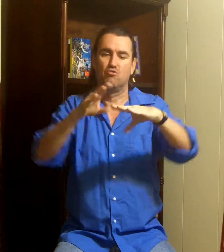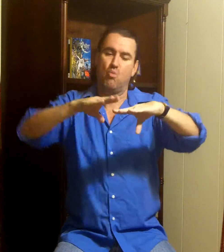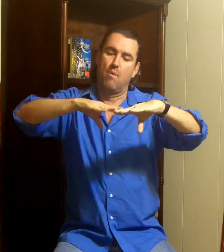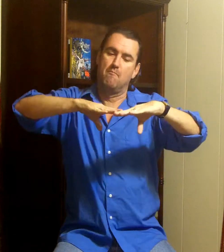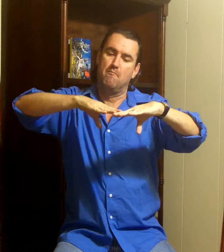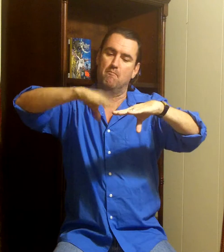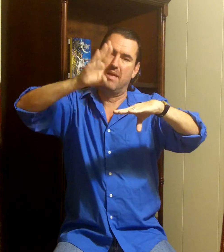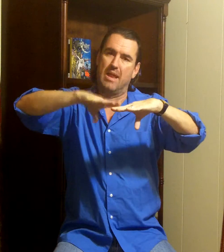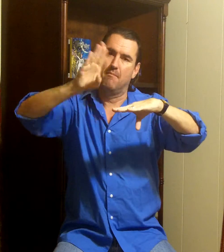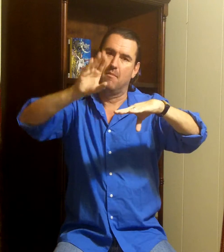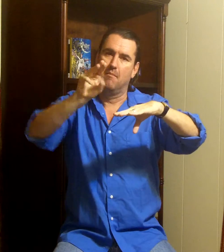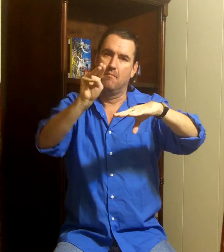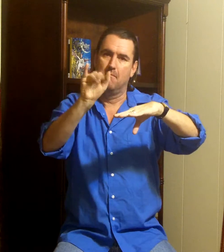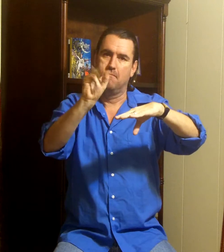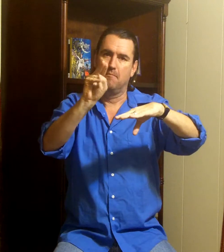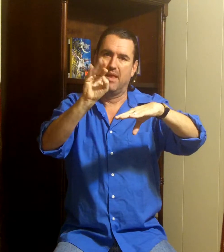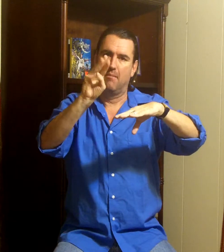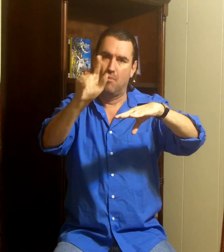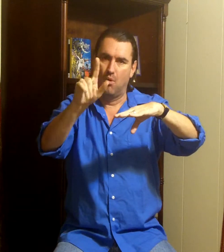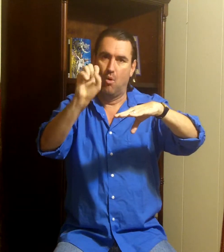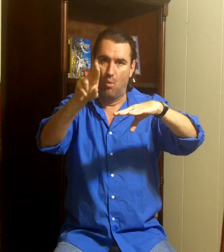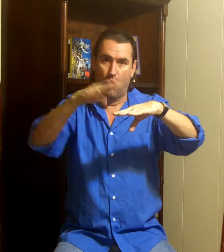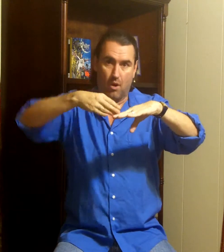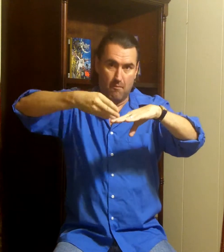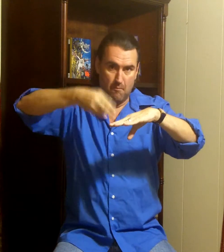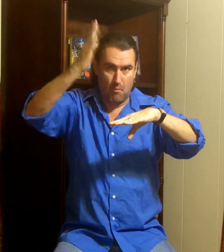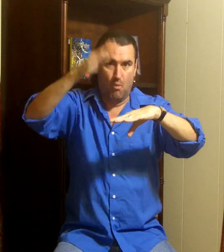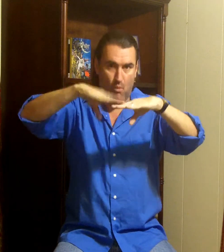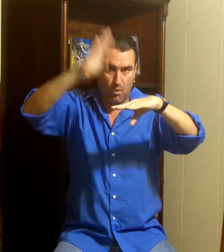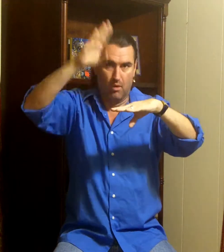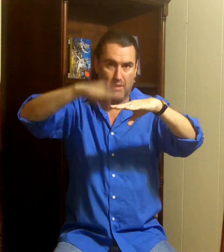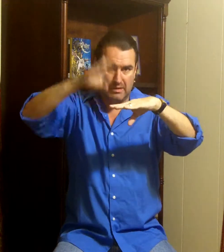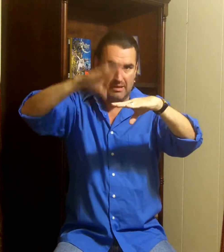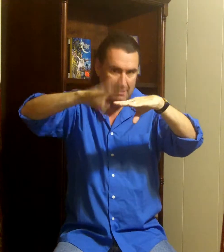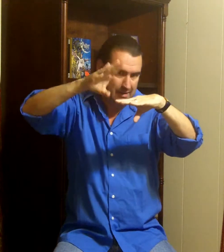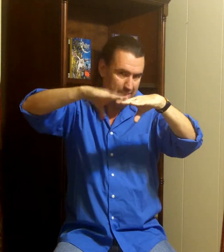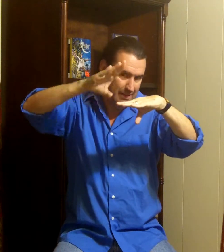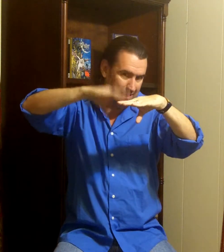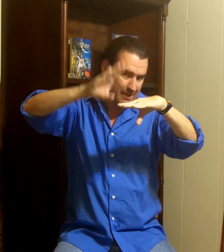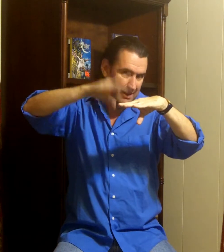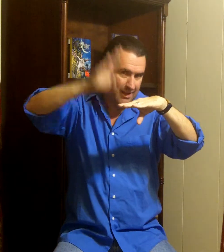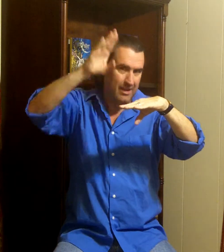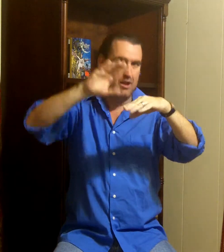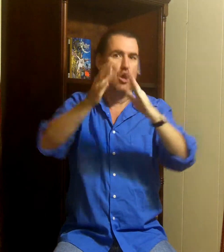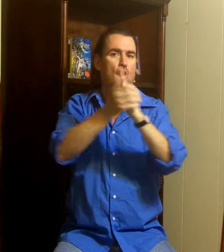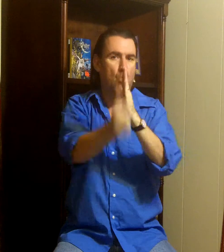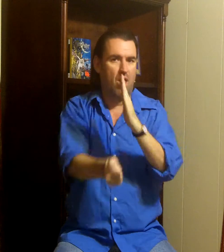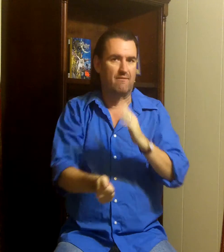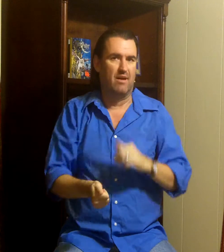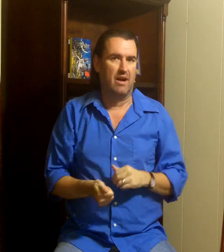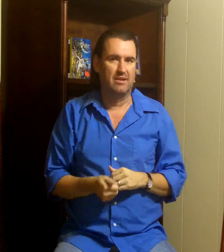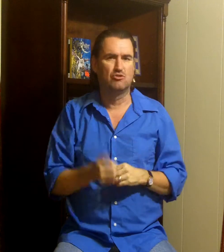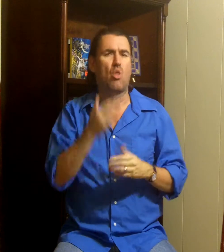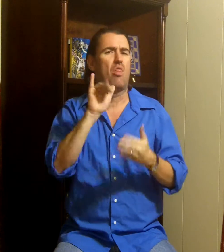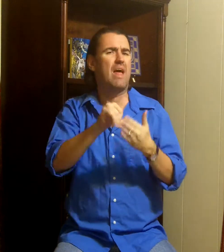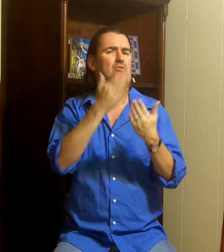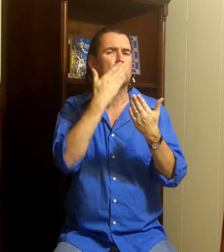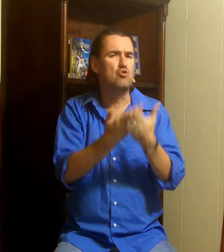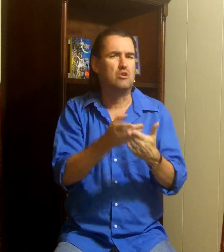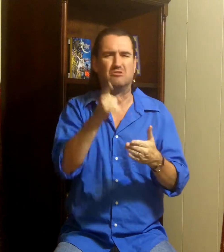at least minimally qualified with certification. So it's a good thing. So don't worry about if you have a level